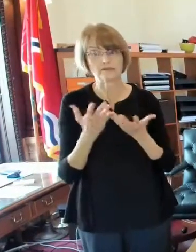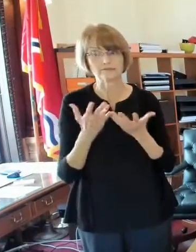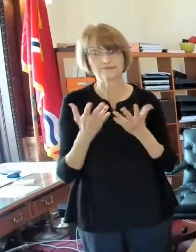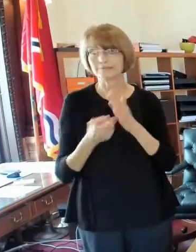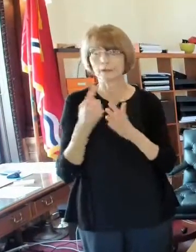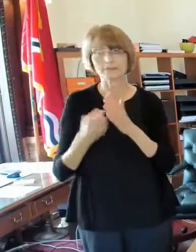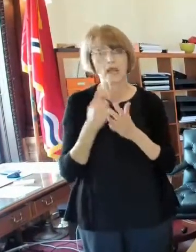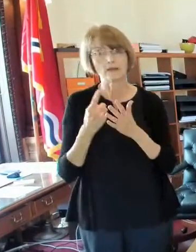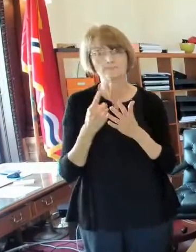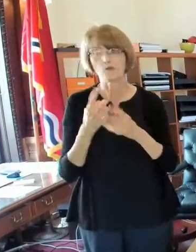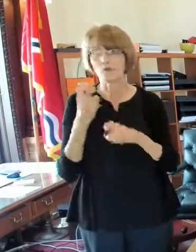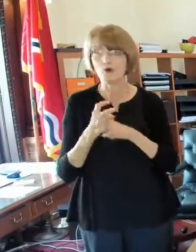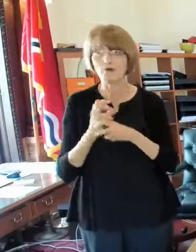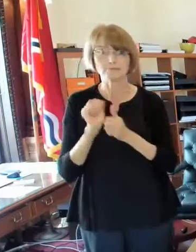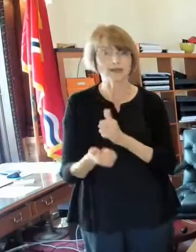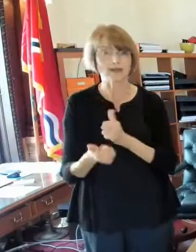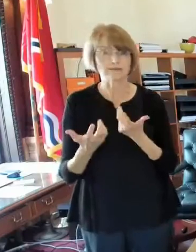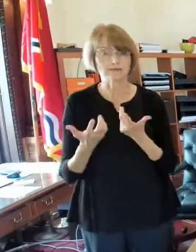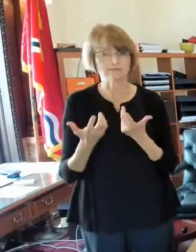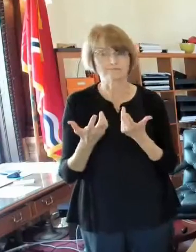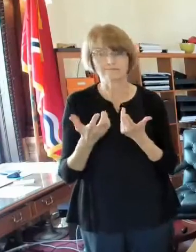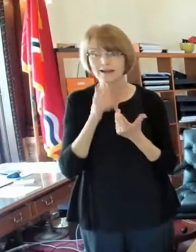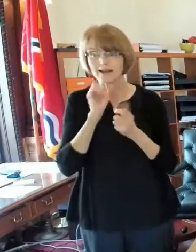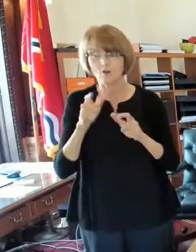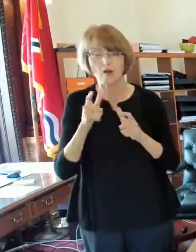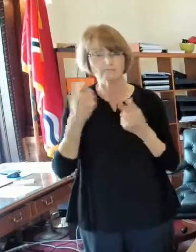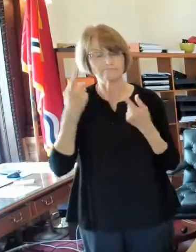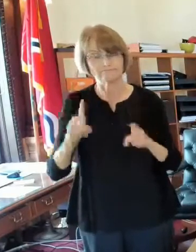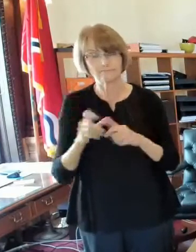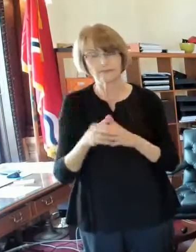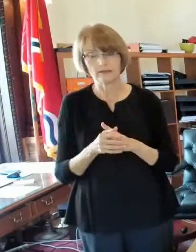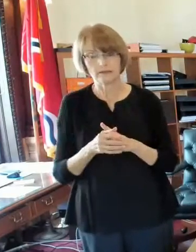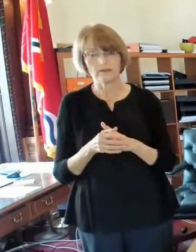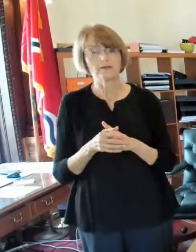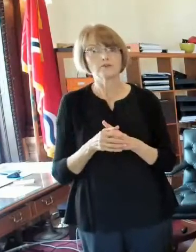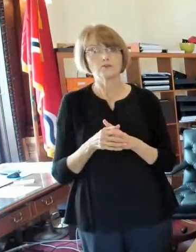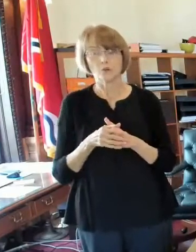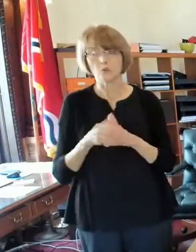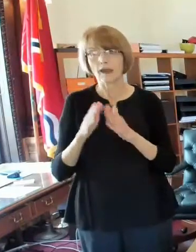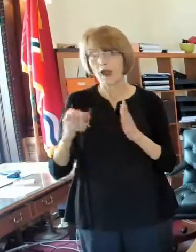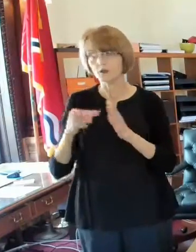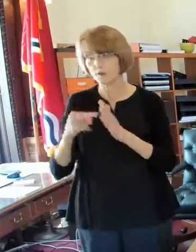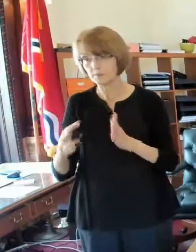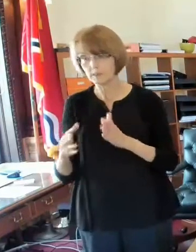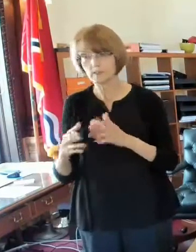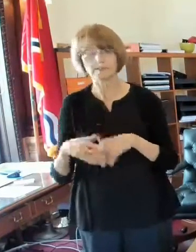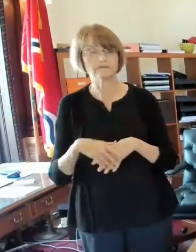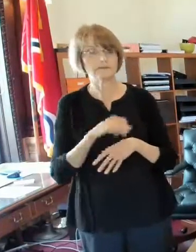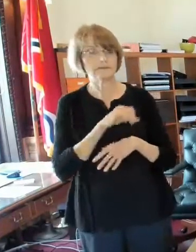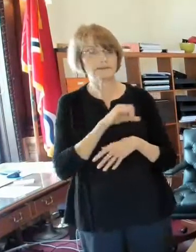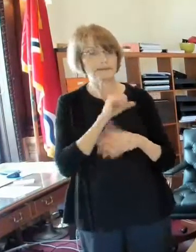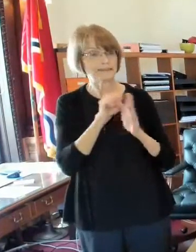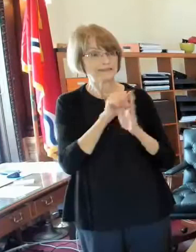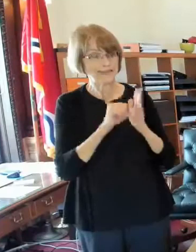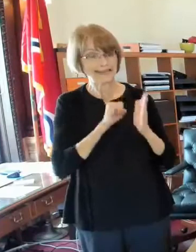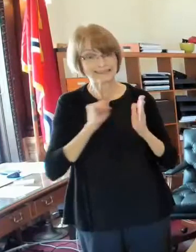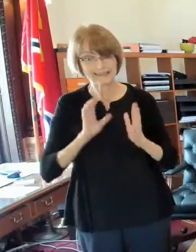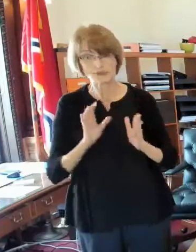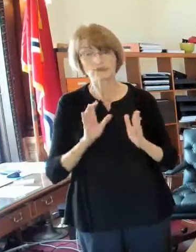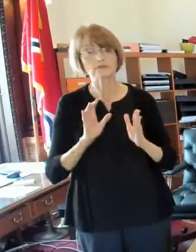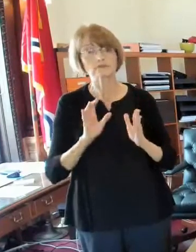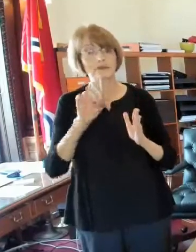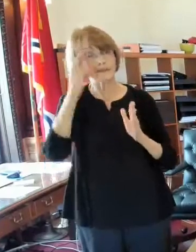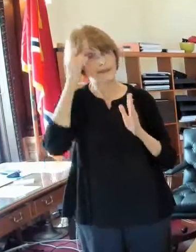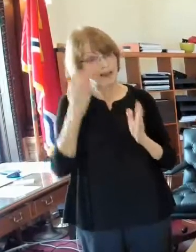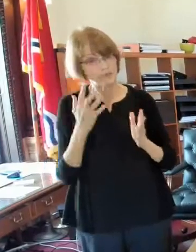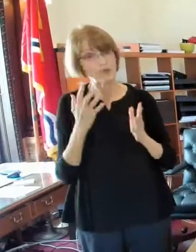So we have to leave that to our state representatives and state senators and the governor, but we are very hopeful to get witness